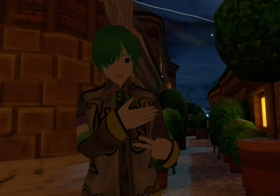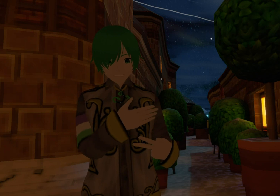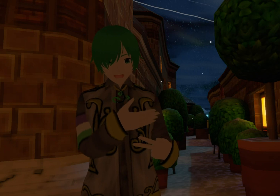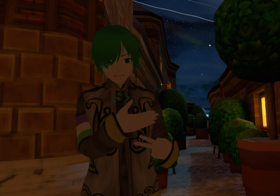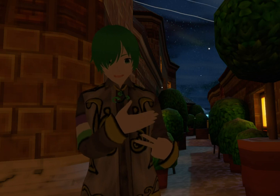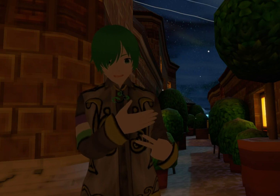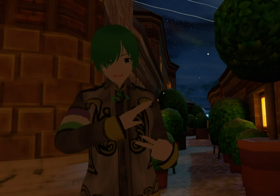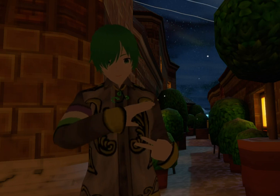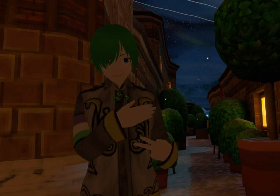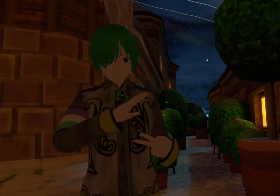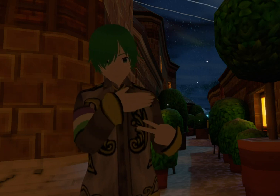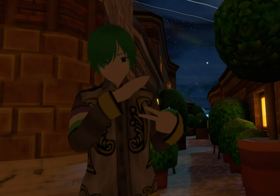not great.